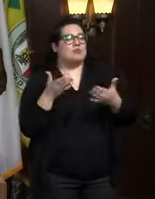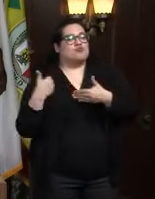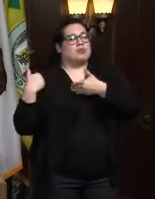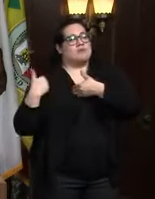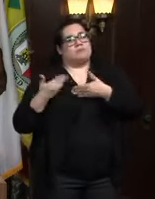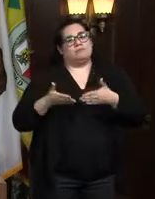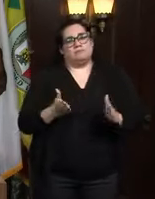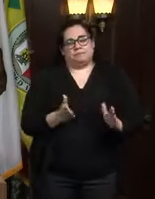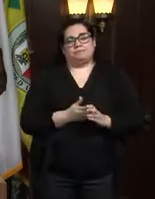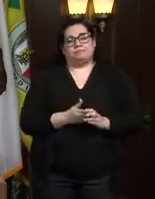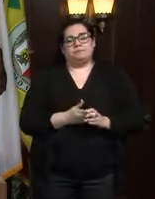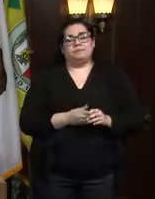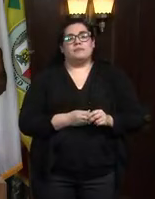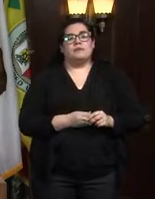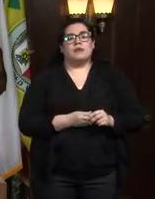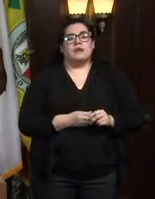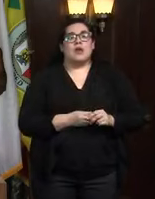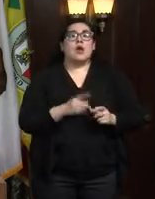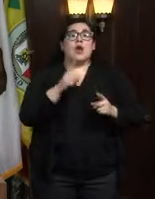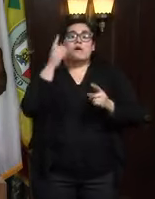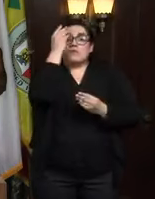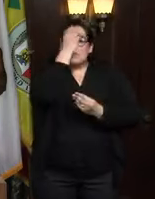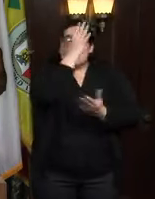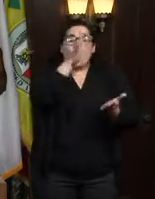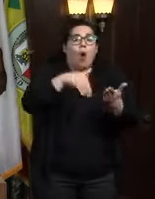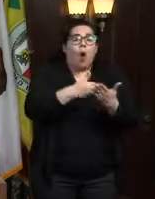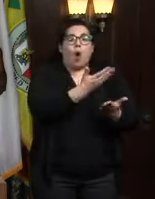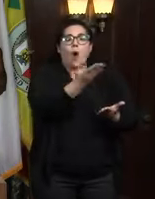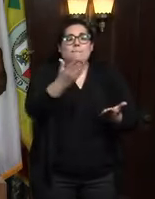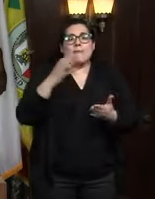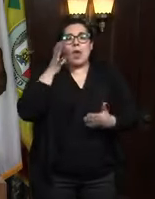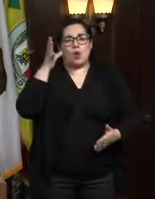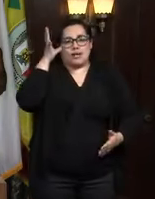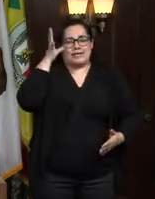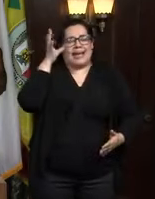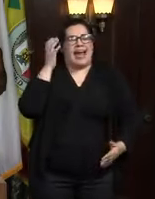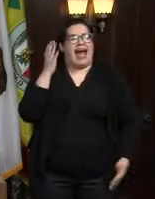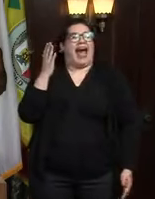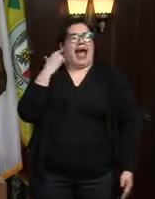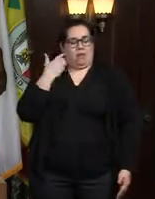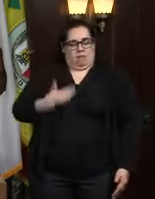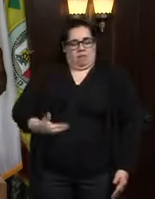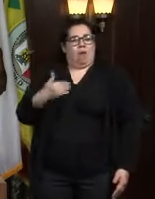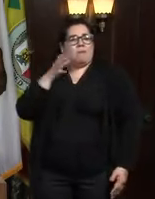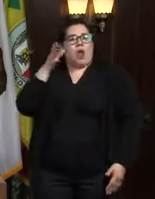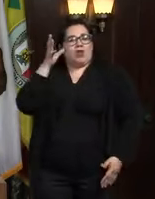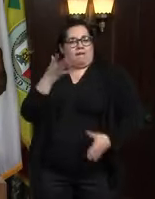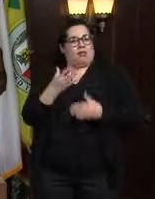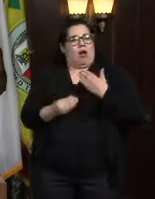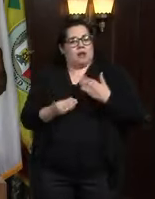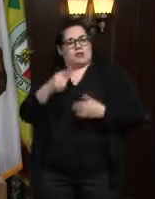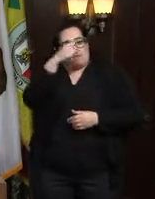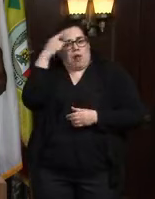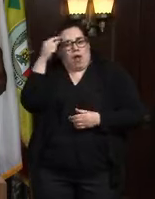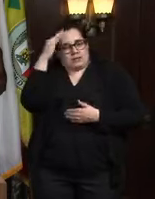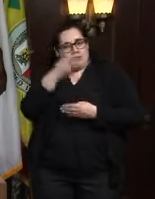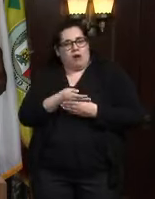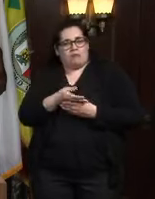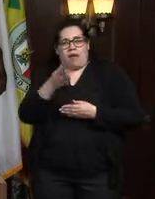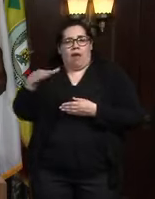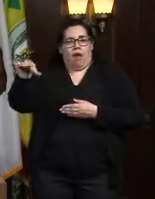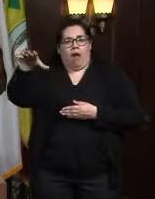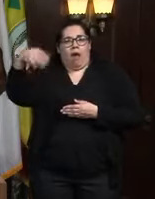responsibly. To all of the parents, I am one of those parents who's lost a black son in the